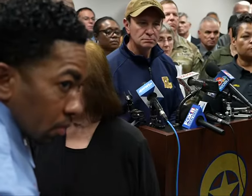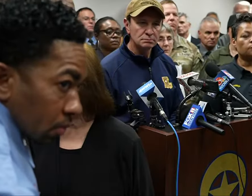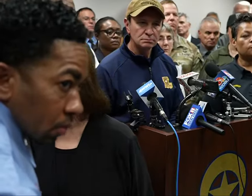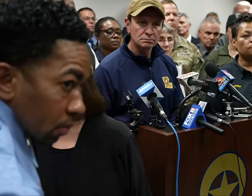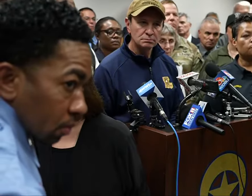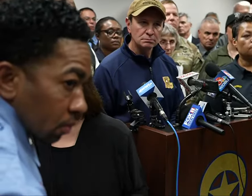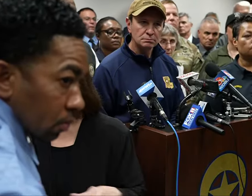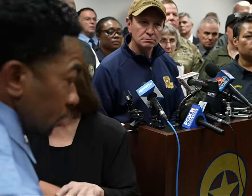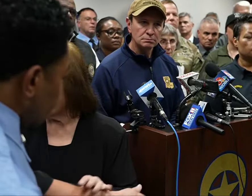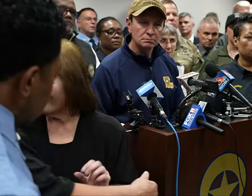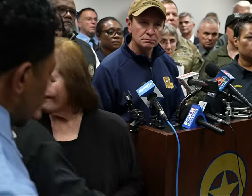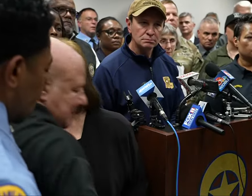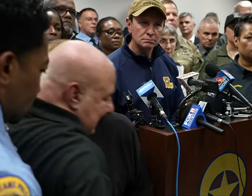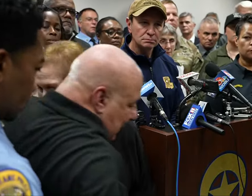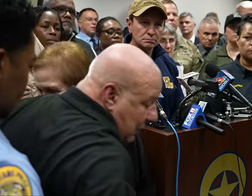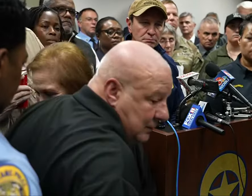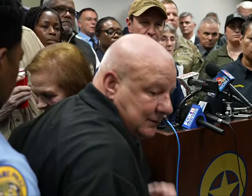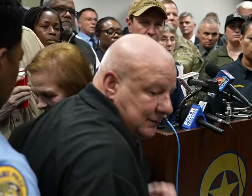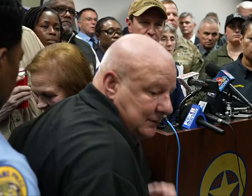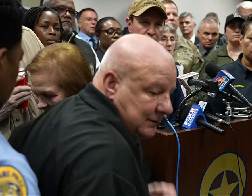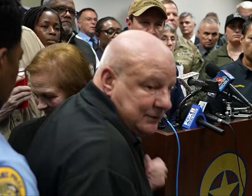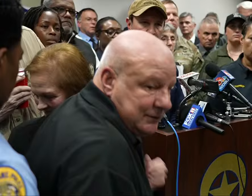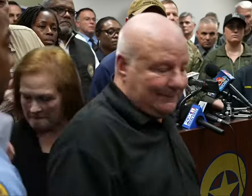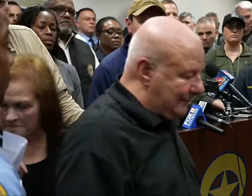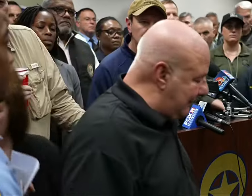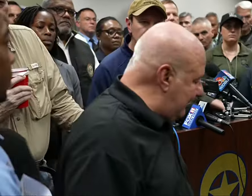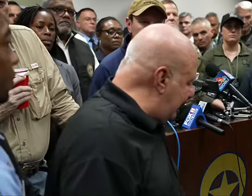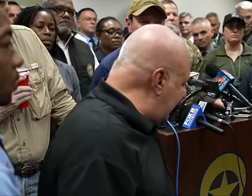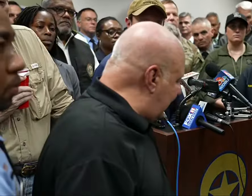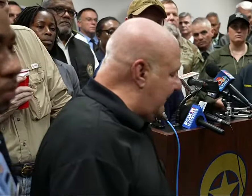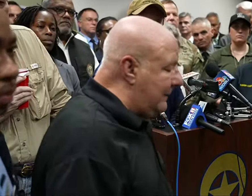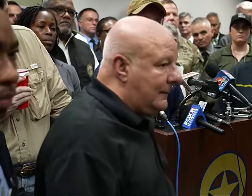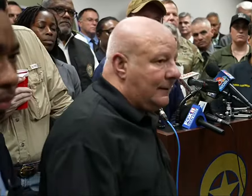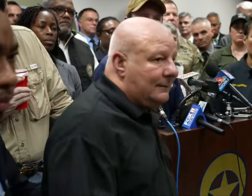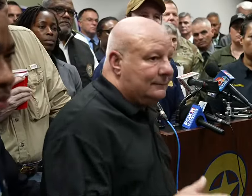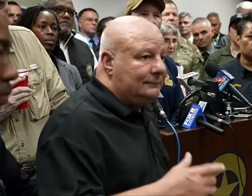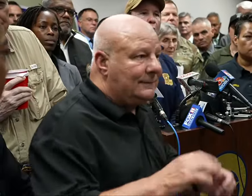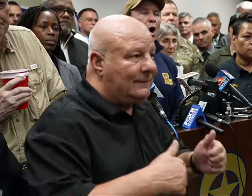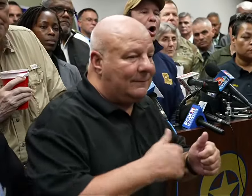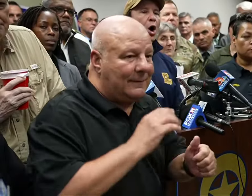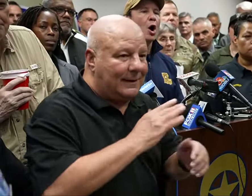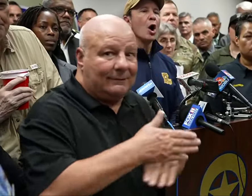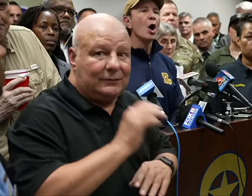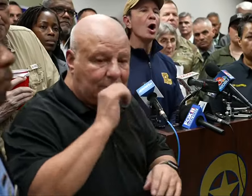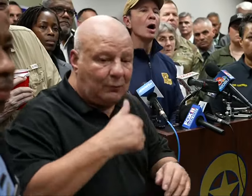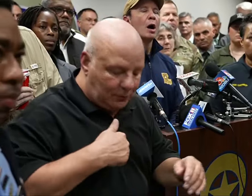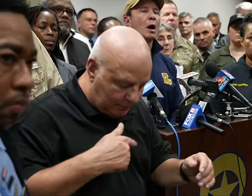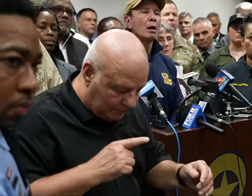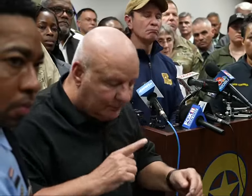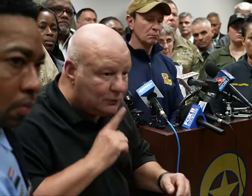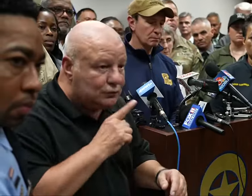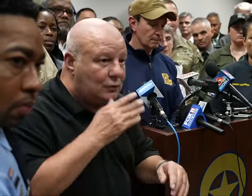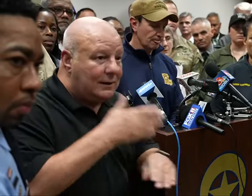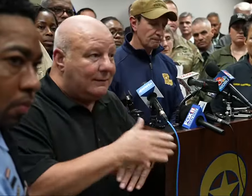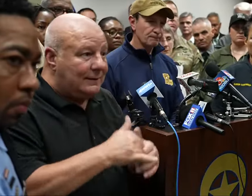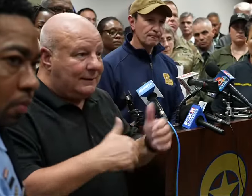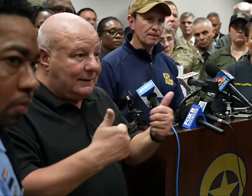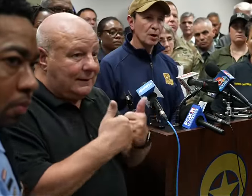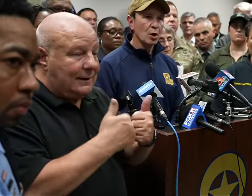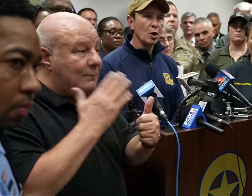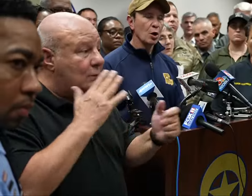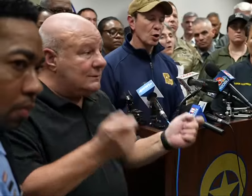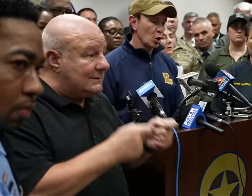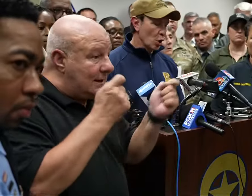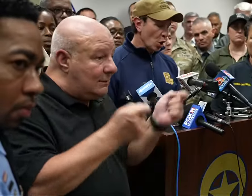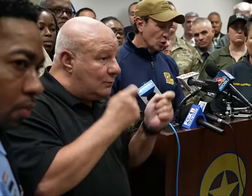obviously, sure we'll postpone till tomorrow, but I'm sure after that game, a lot of people are going to want to celebrate. Are there plans to keep Bourbon Street